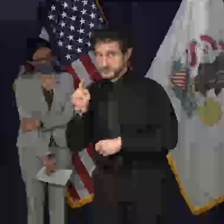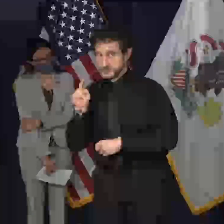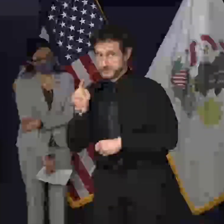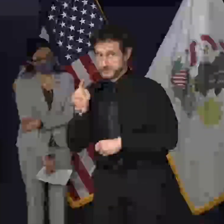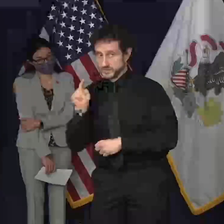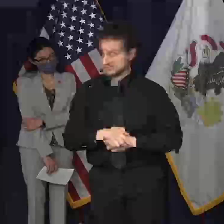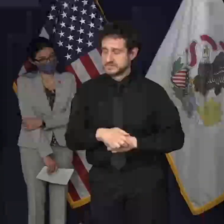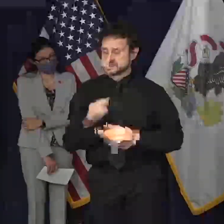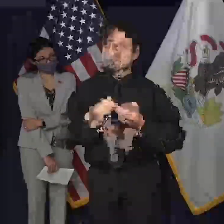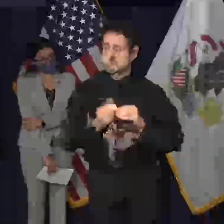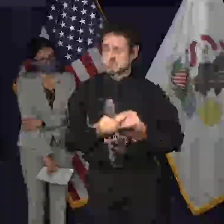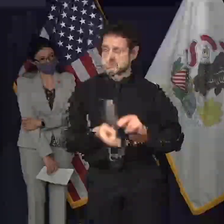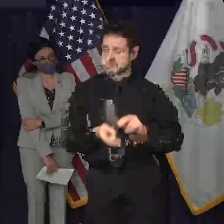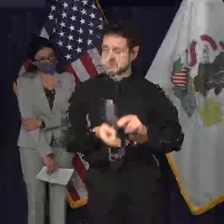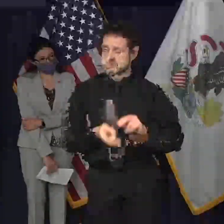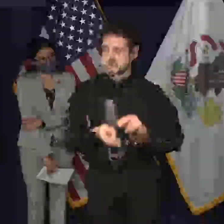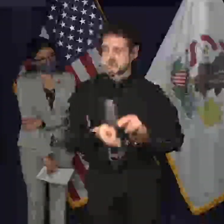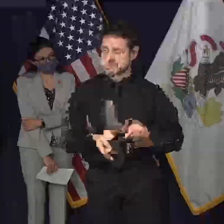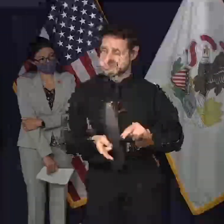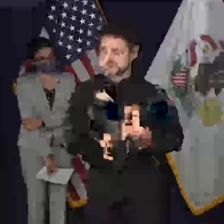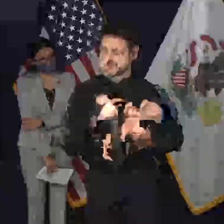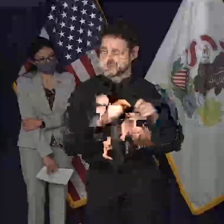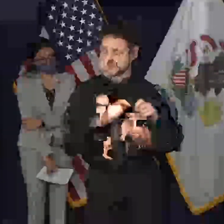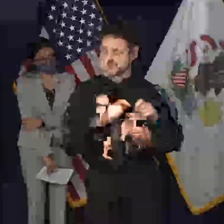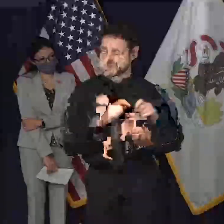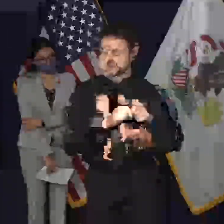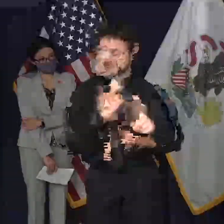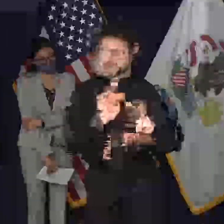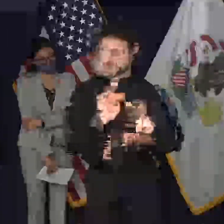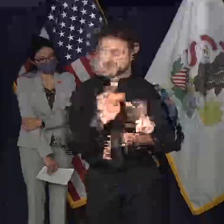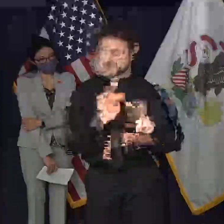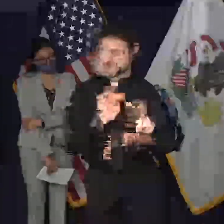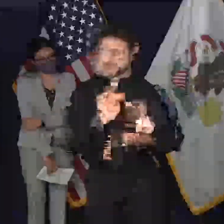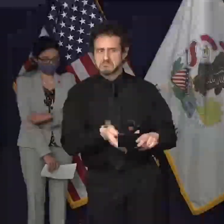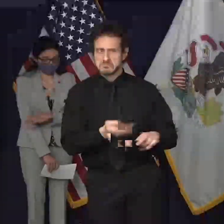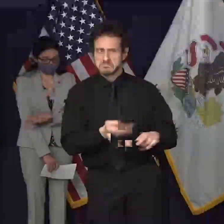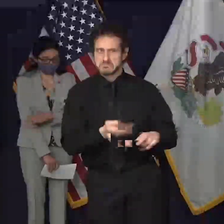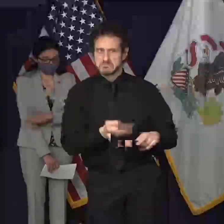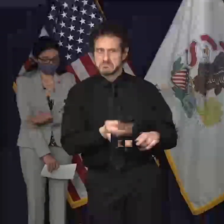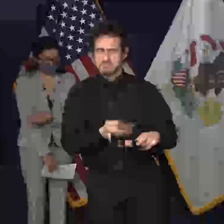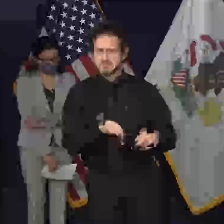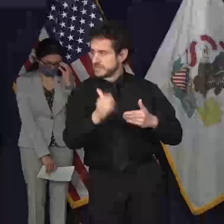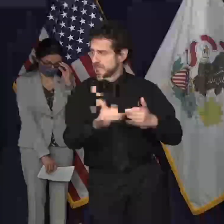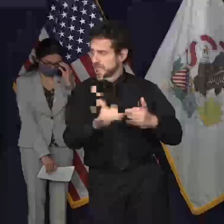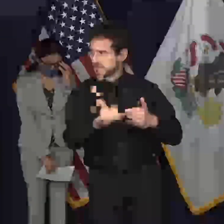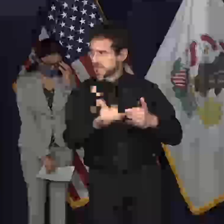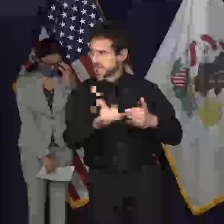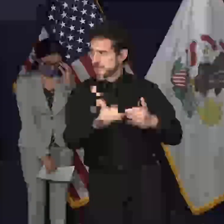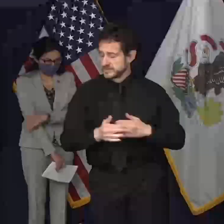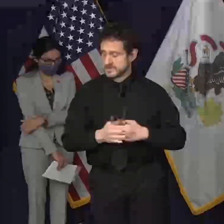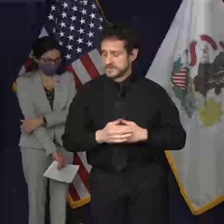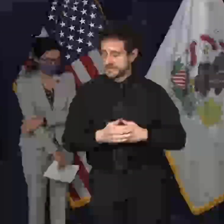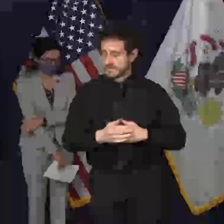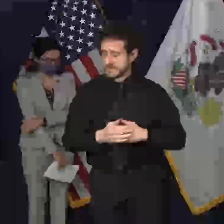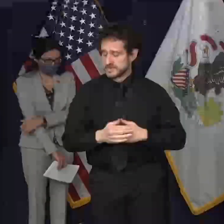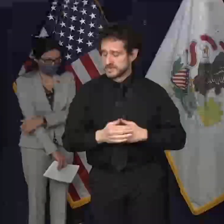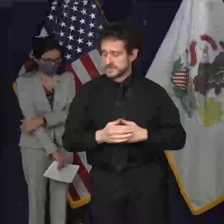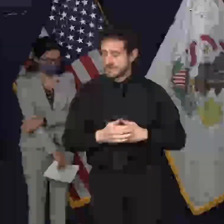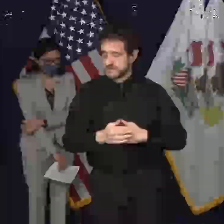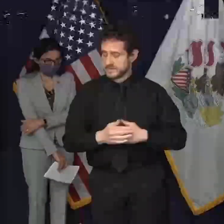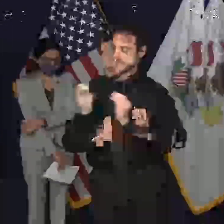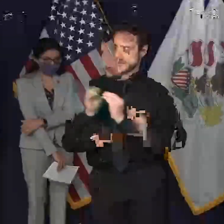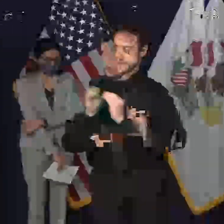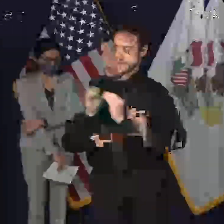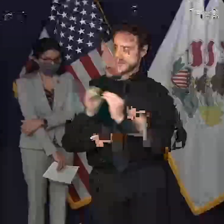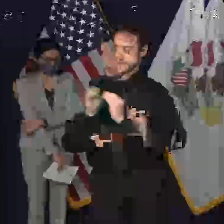going forward. Again, we're looking at the number of people who have been tested, and as we've expanded testing, we have some less